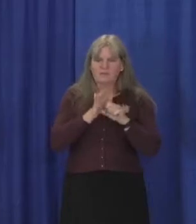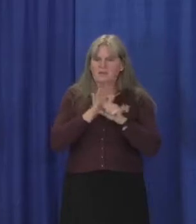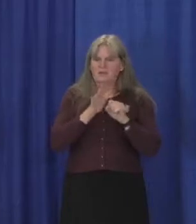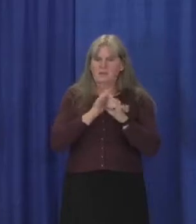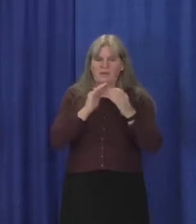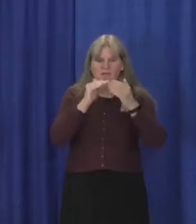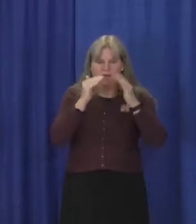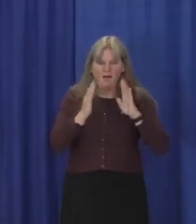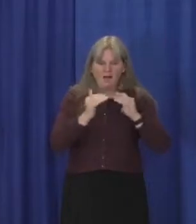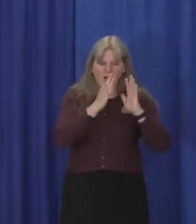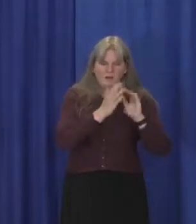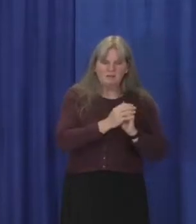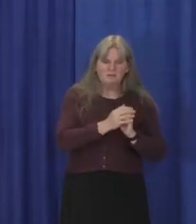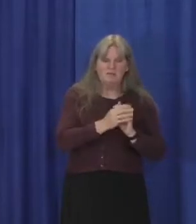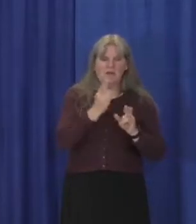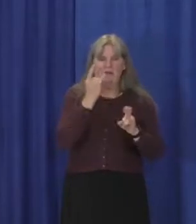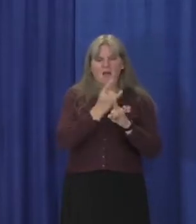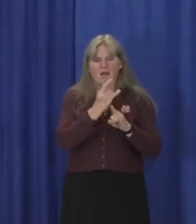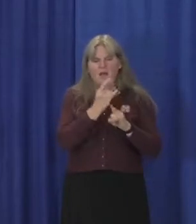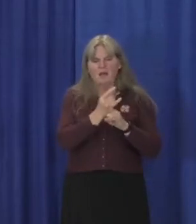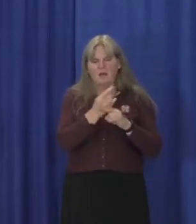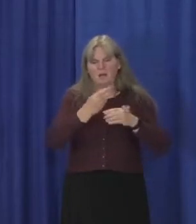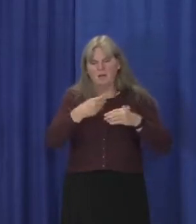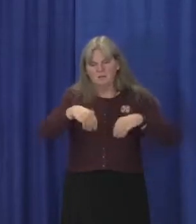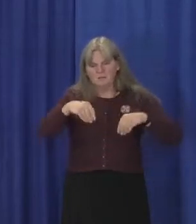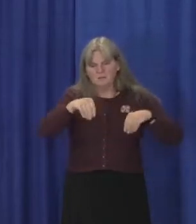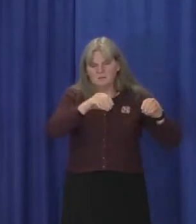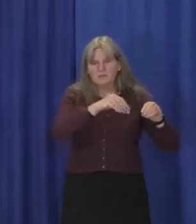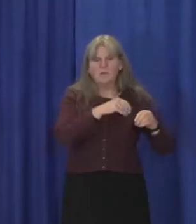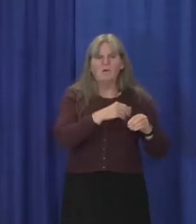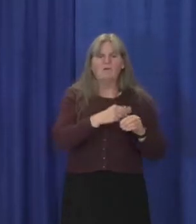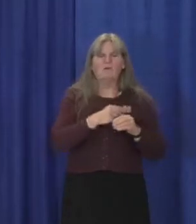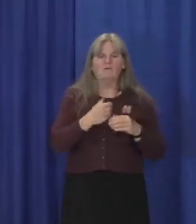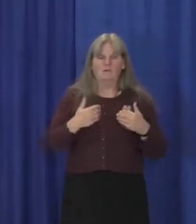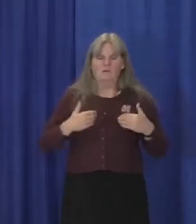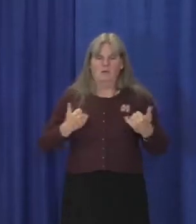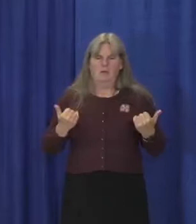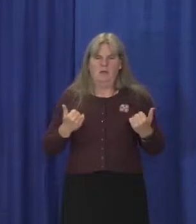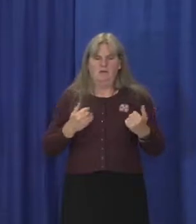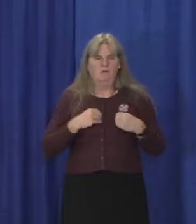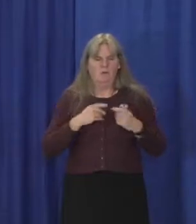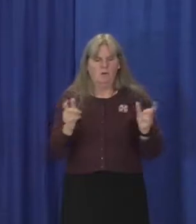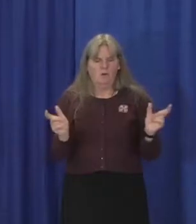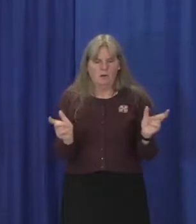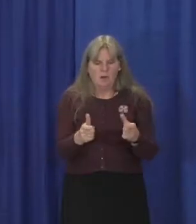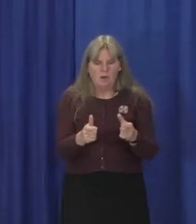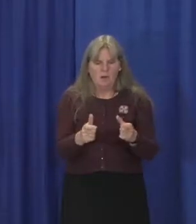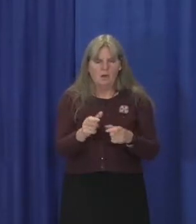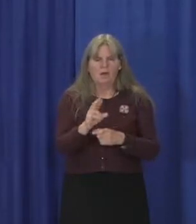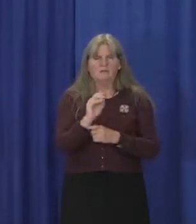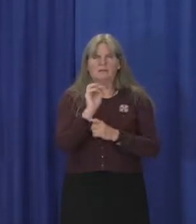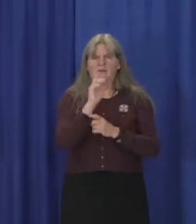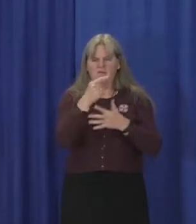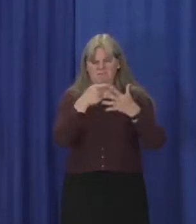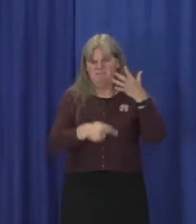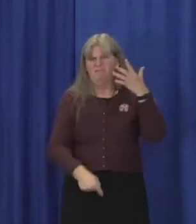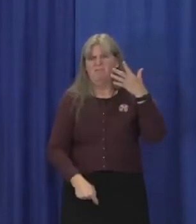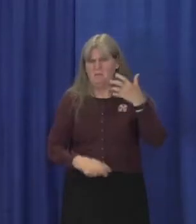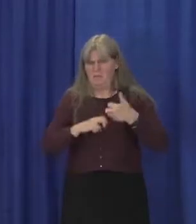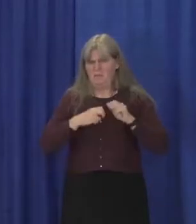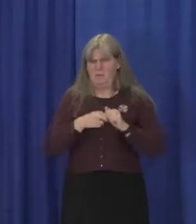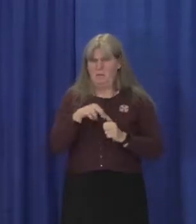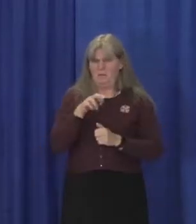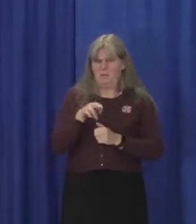alcohol continuing to be purchased in Faro and sold to minors in Ross River, no arrests made by the RCMP. There's a long list of problems